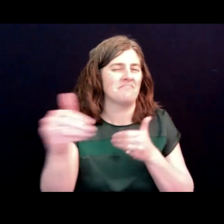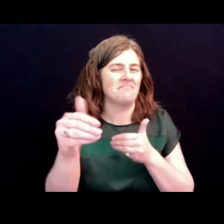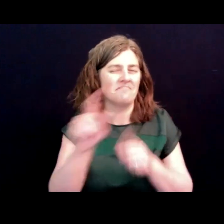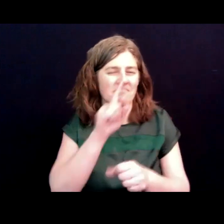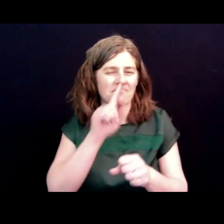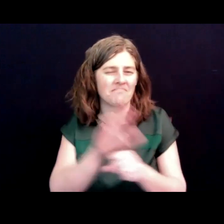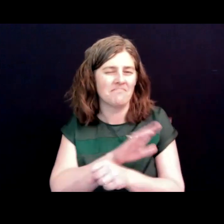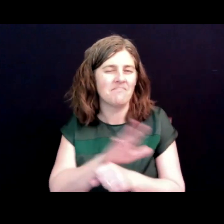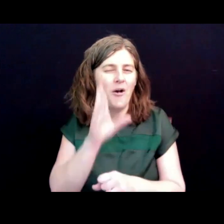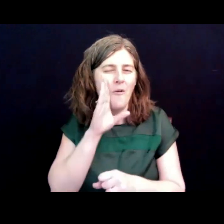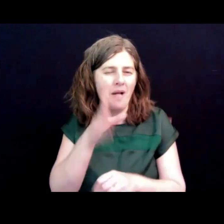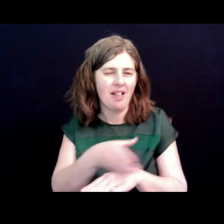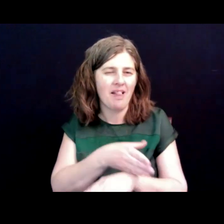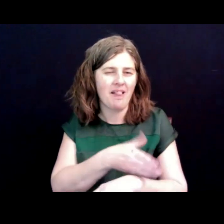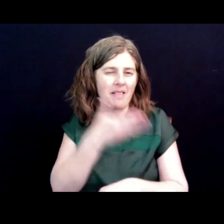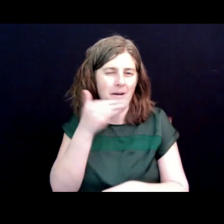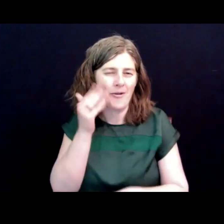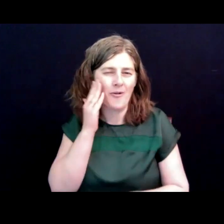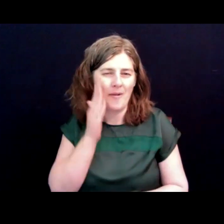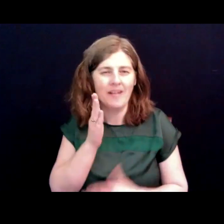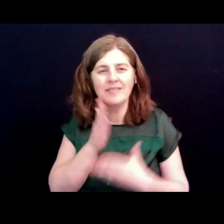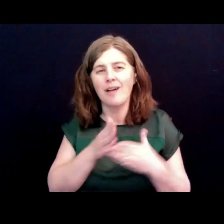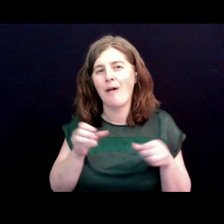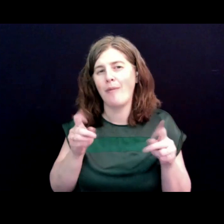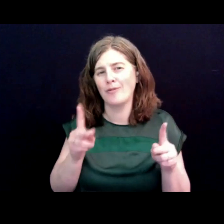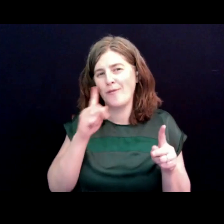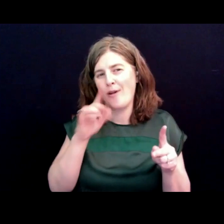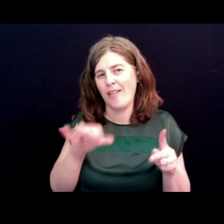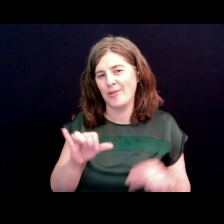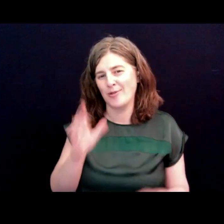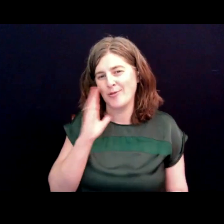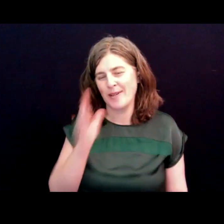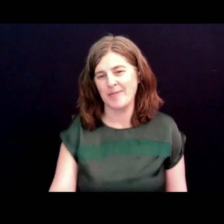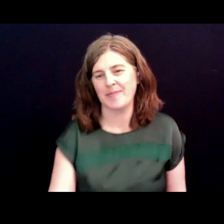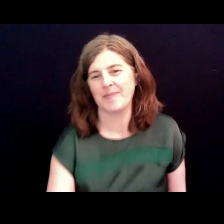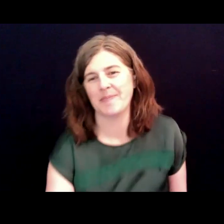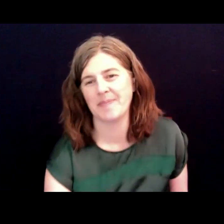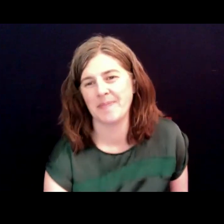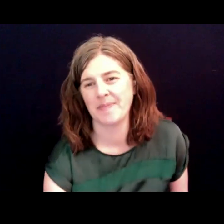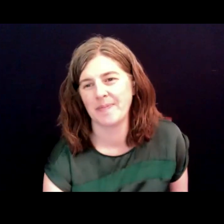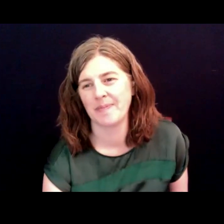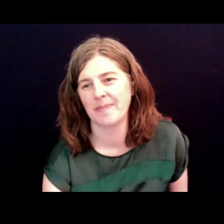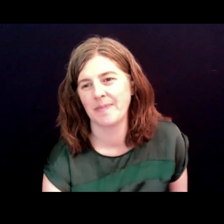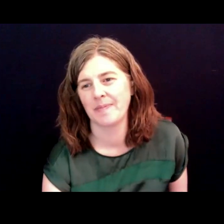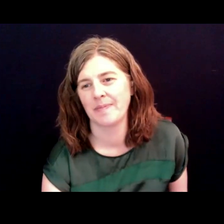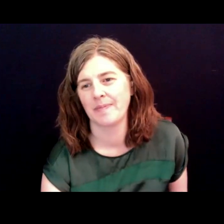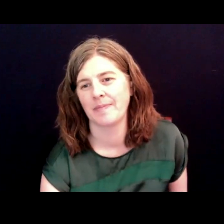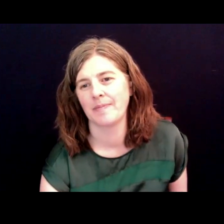you that it does get better. So those are our opportunities to do that as well. Okay. All right. So